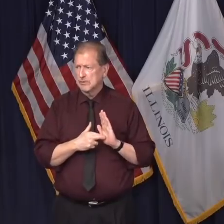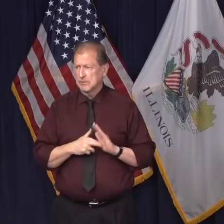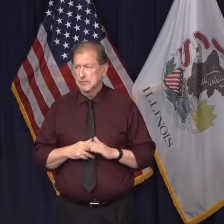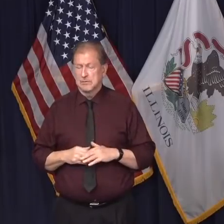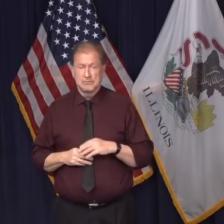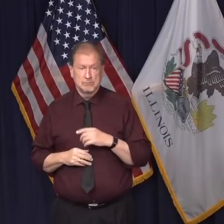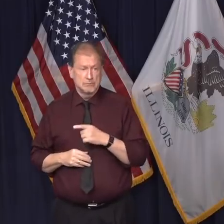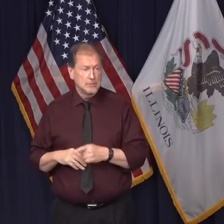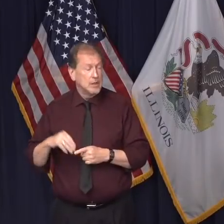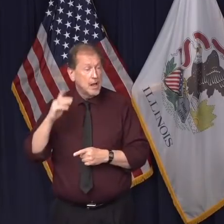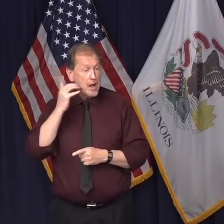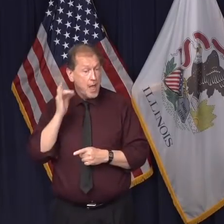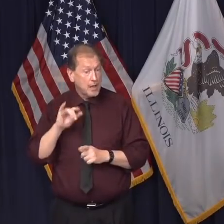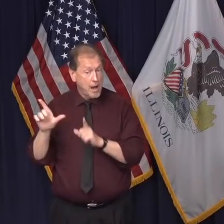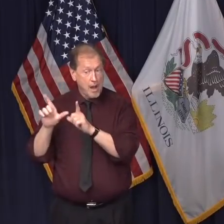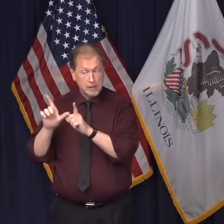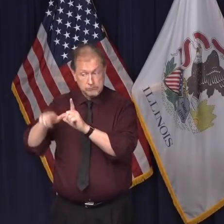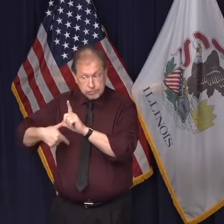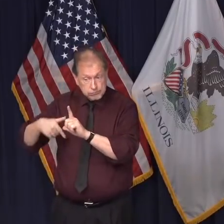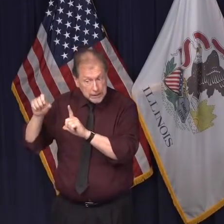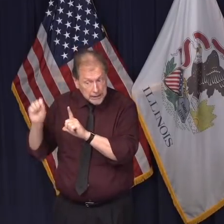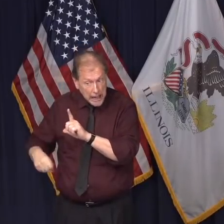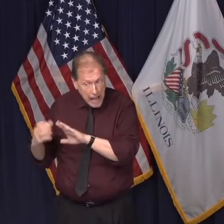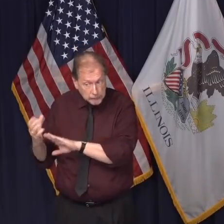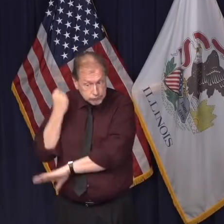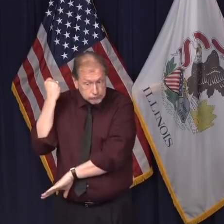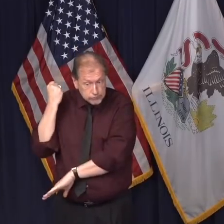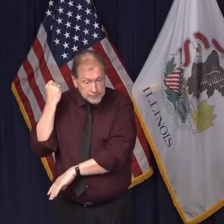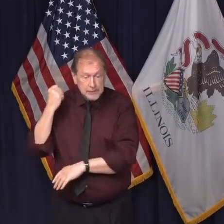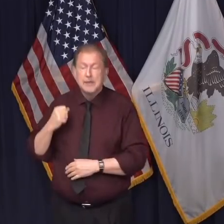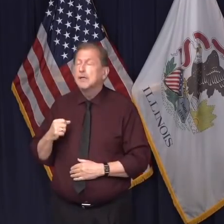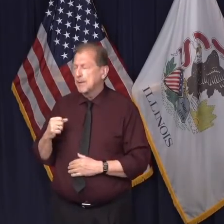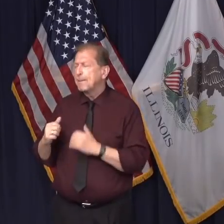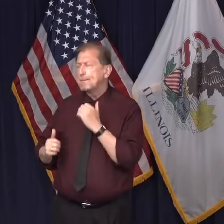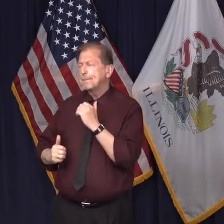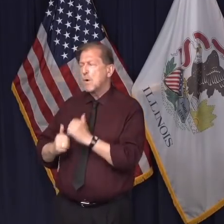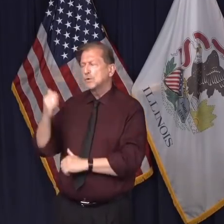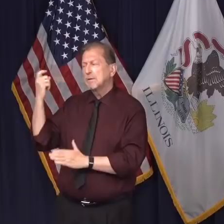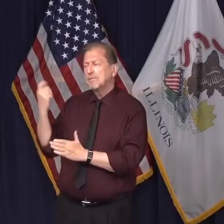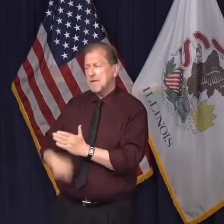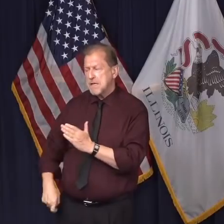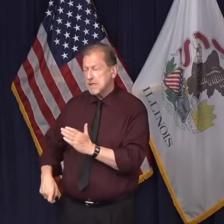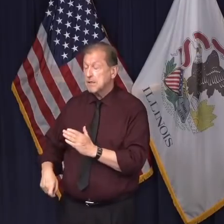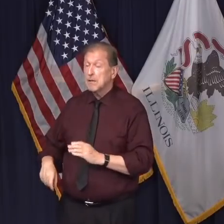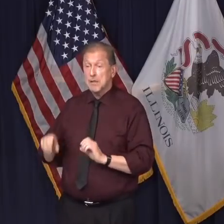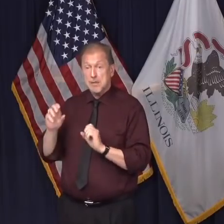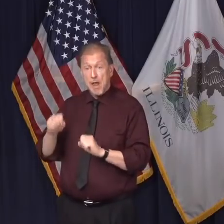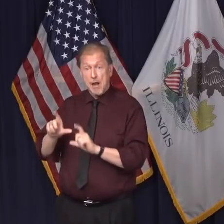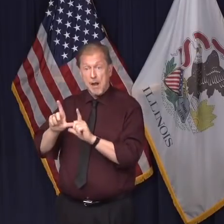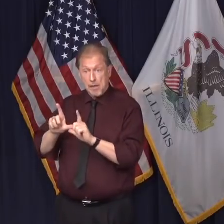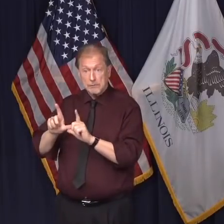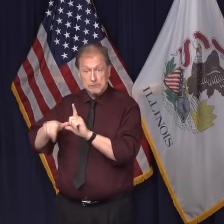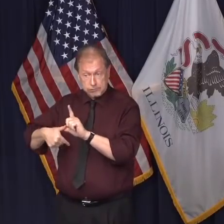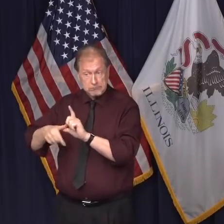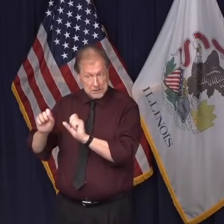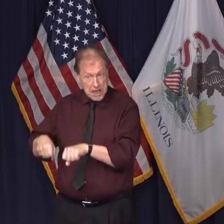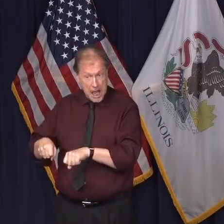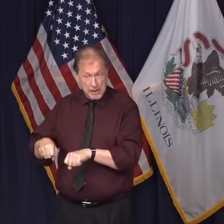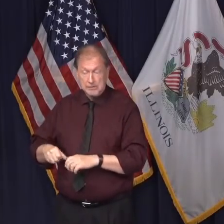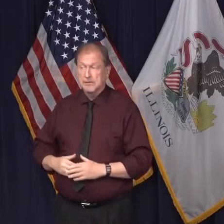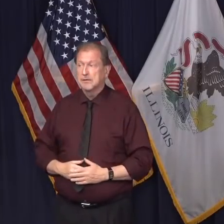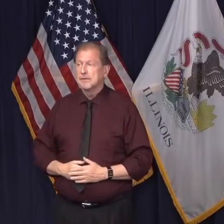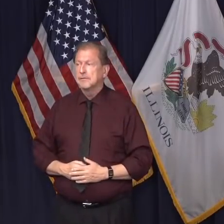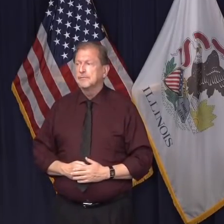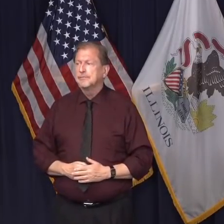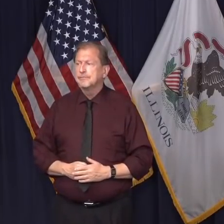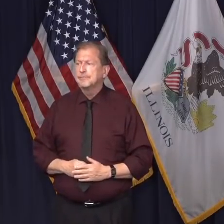like a licensing thing, or could it include a fine? Or? It's typically a fine, yeah, but it can involve their licensing too. Okay. Governor, you